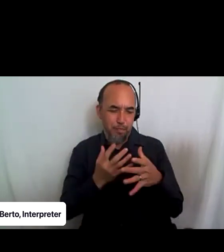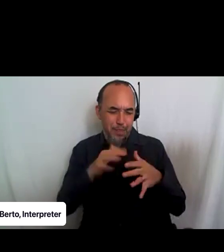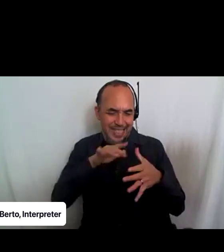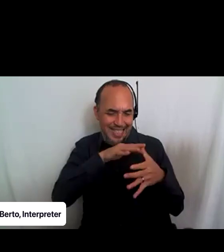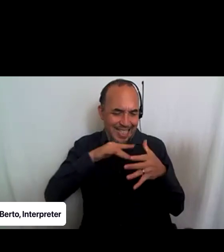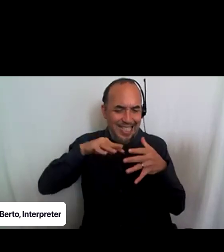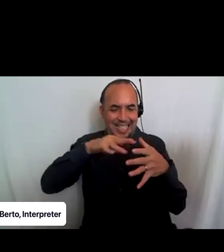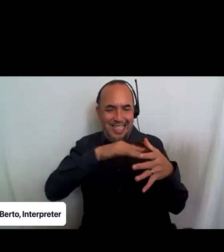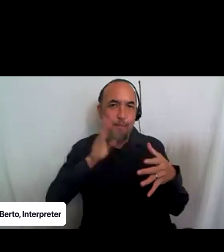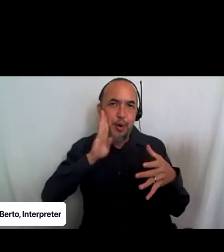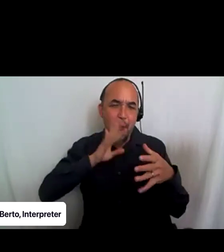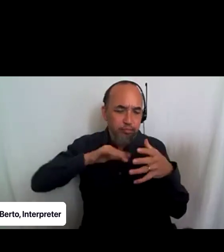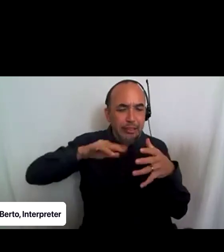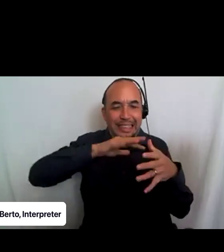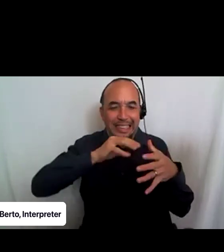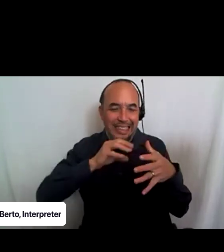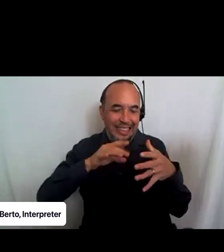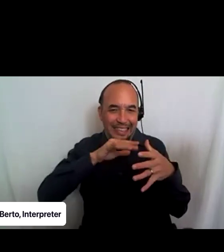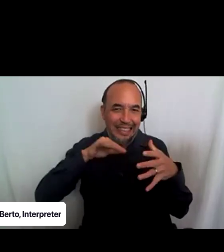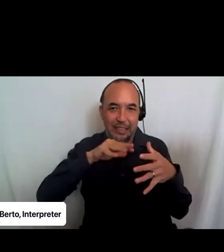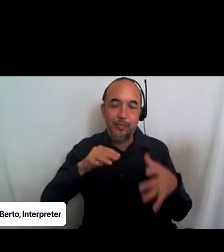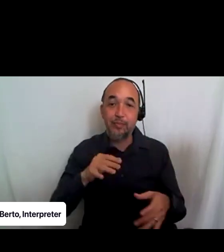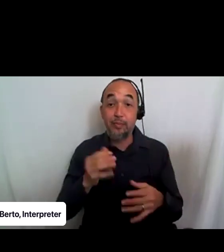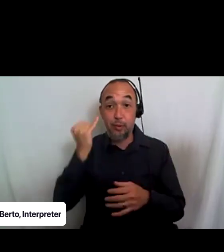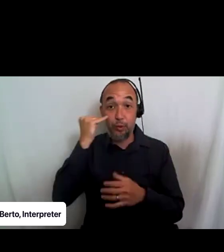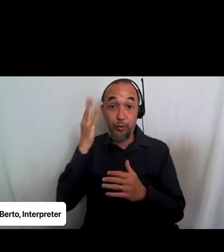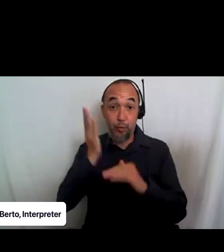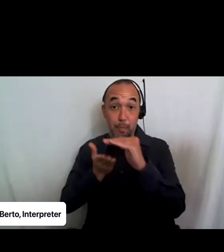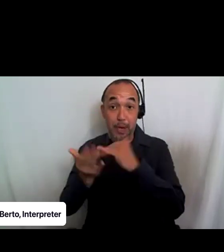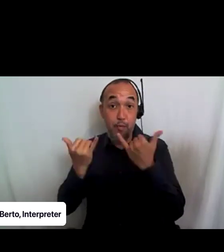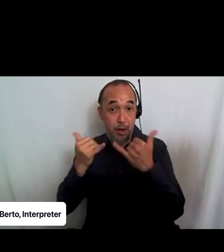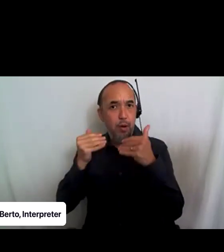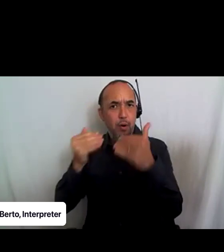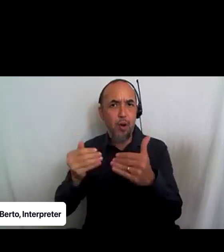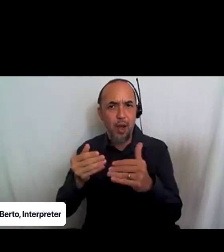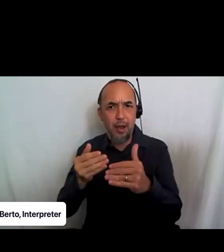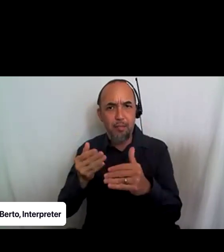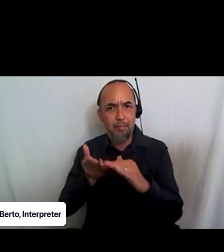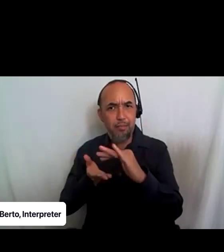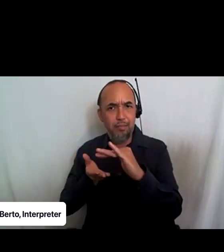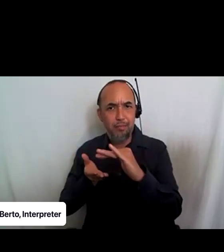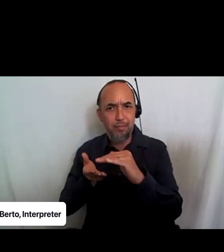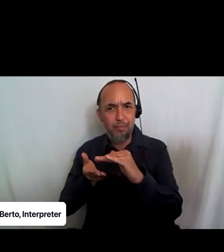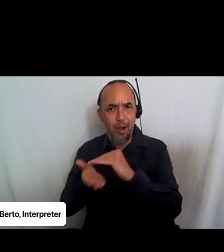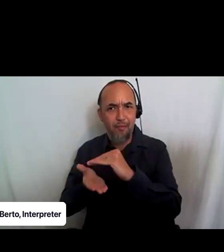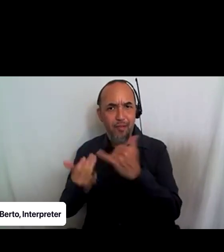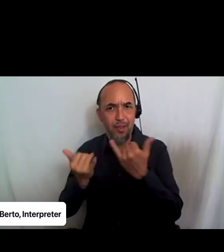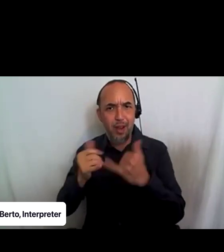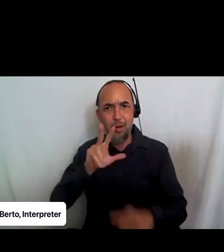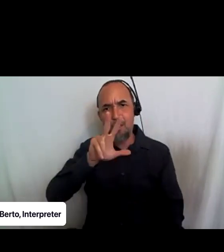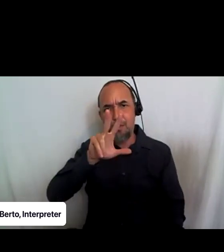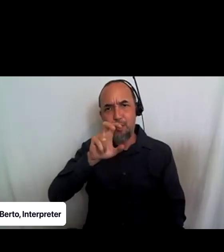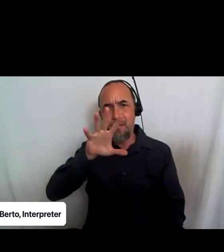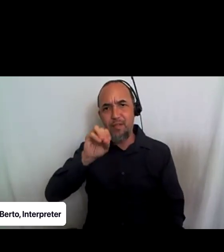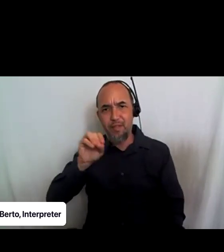golden brown. So those who are gonna bake it right away, turn on your oven now. You'll have time to heat it up to 350 Fahrenheit. Good